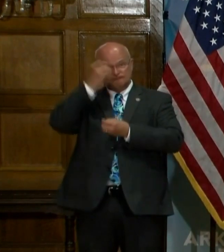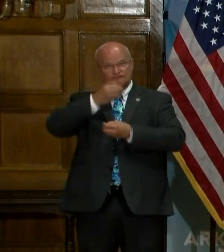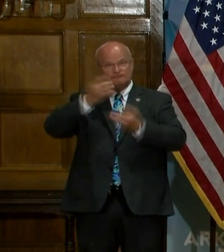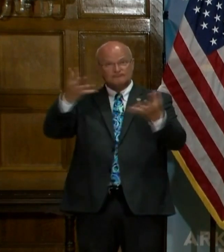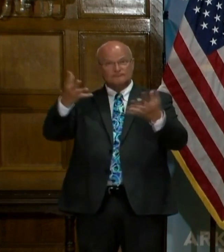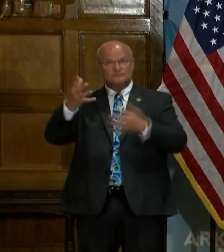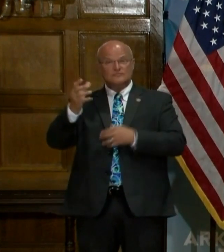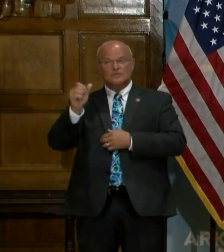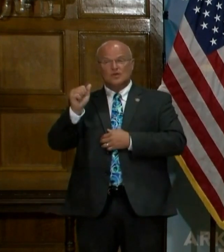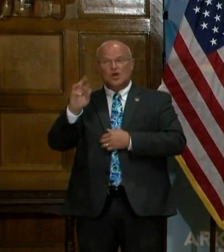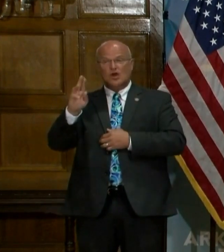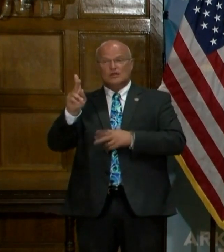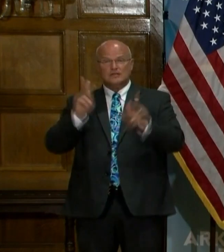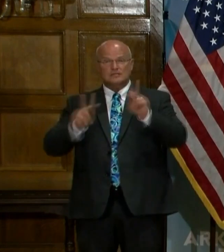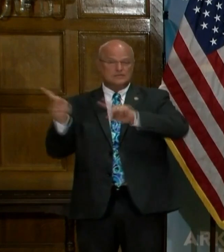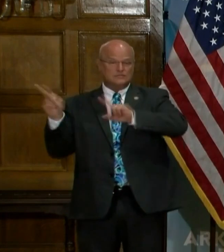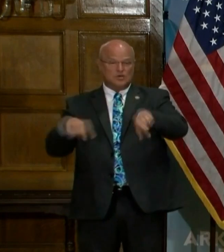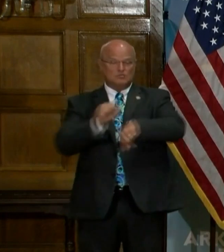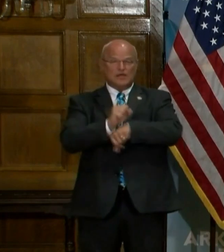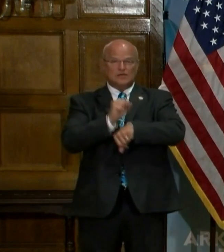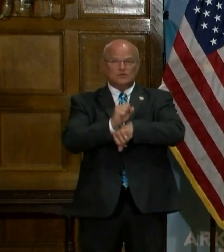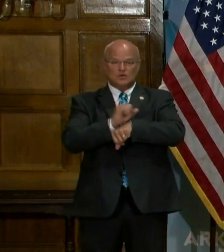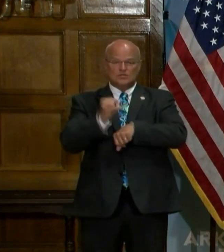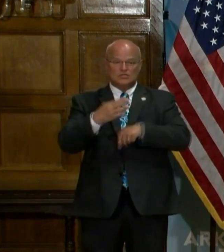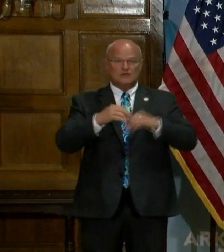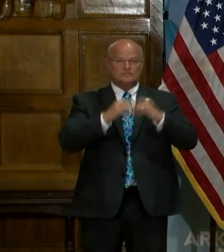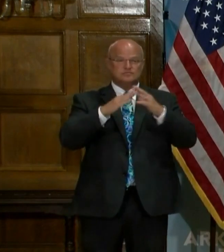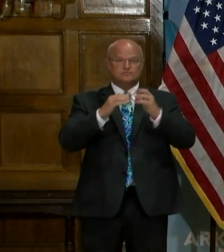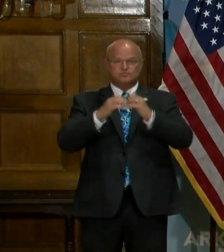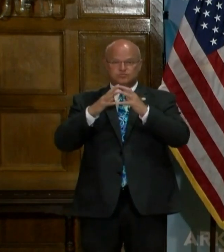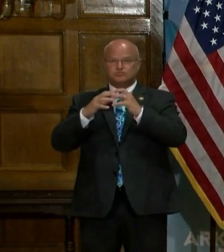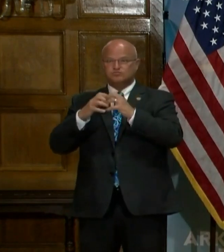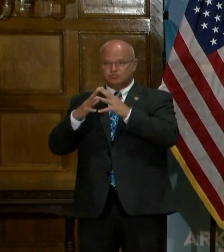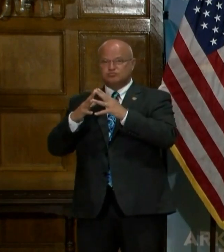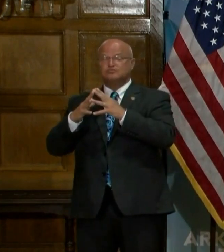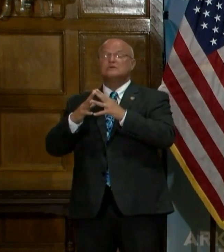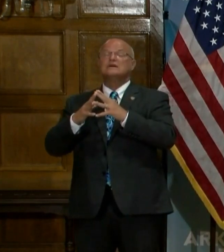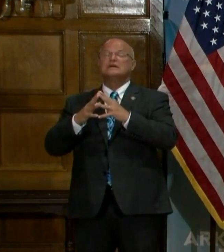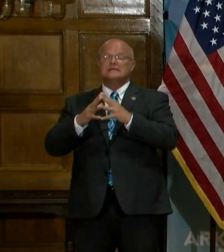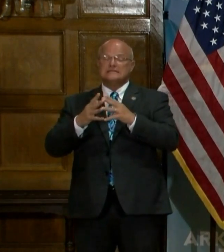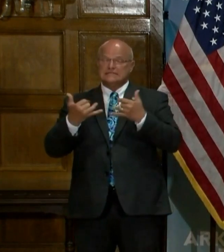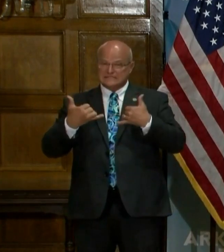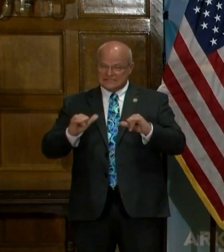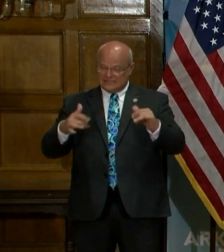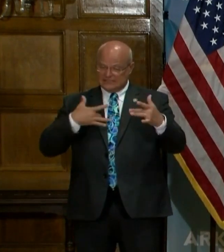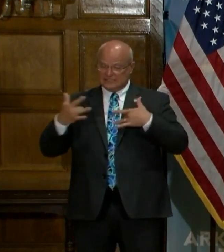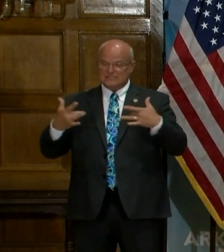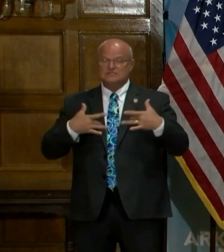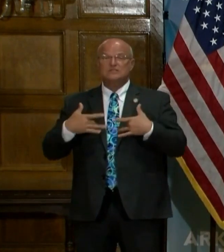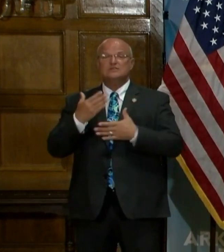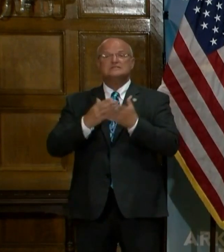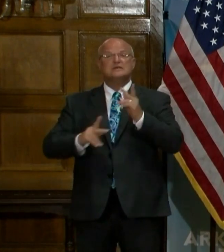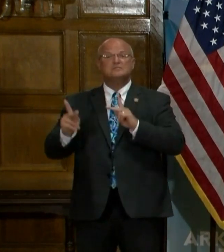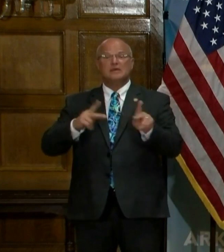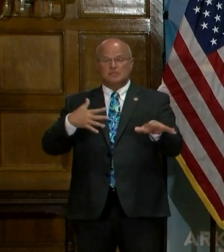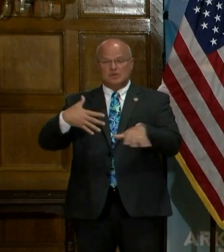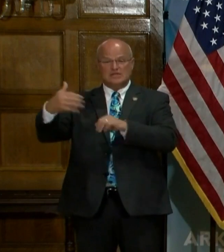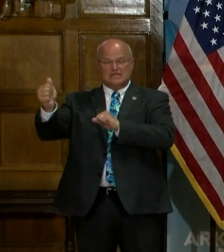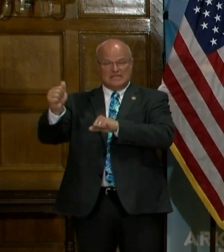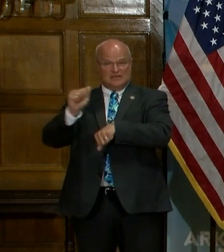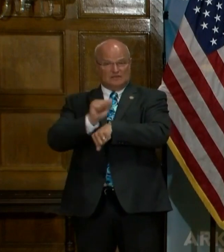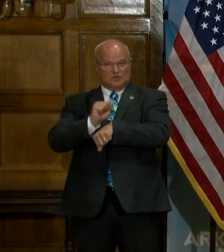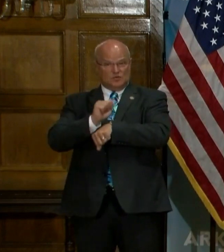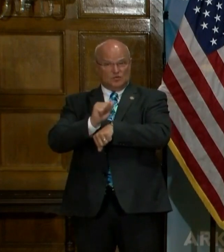are going back to work, that jobs are being created, there are some areas of concern there that we've had some people leave the